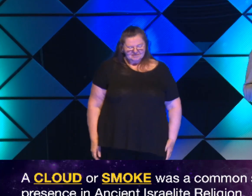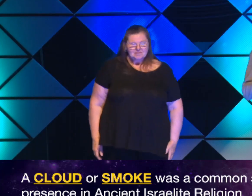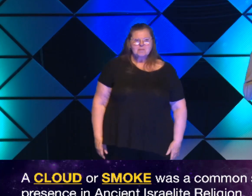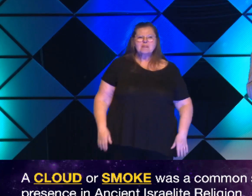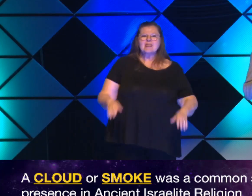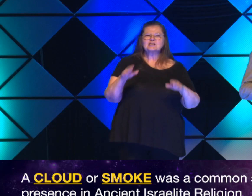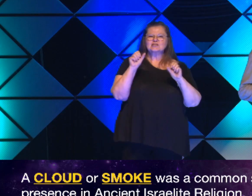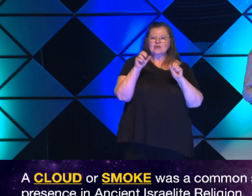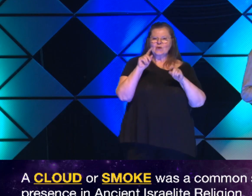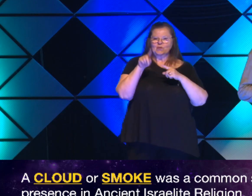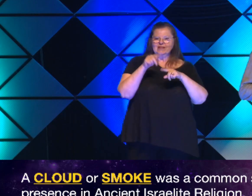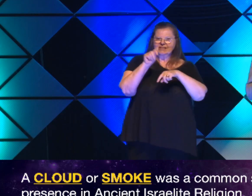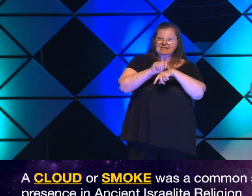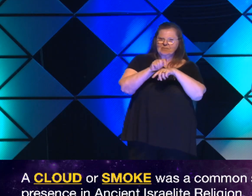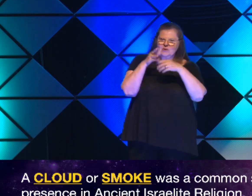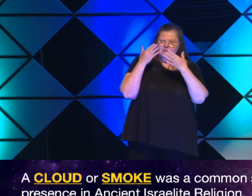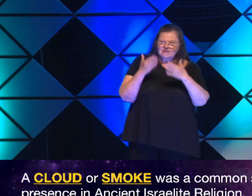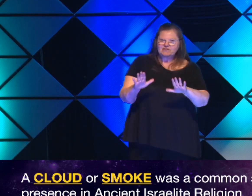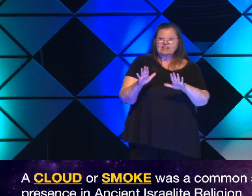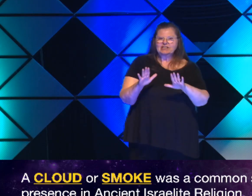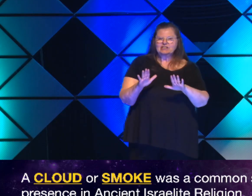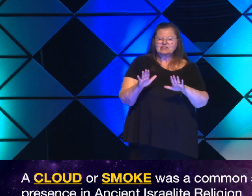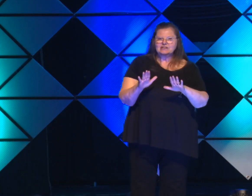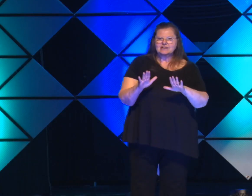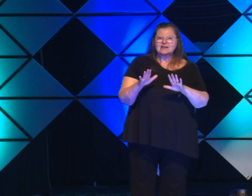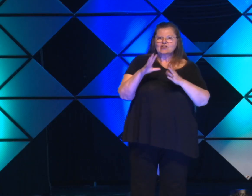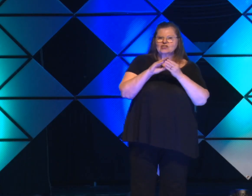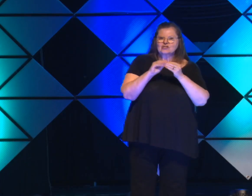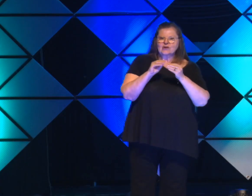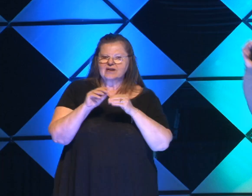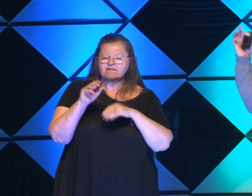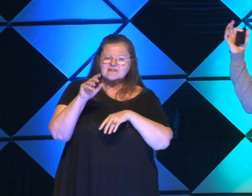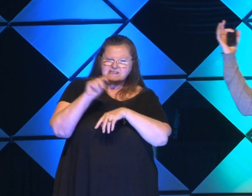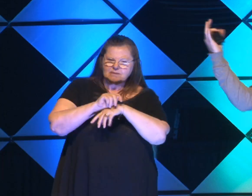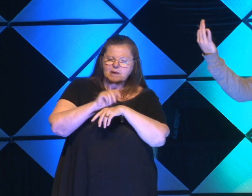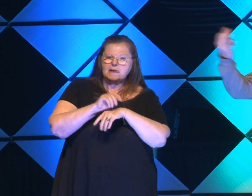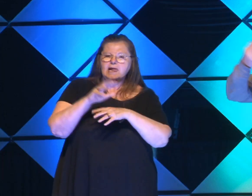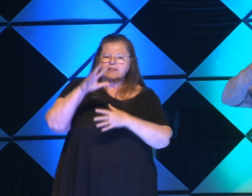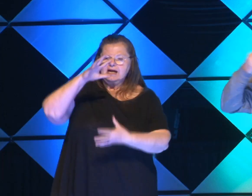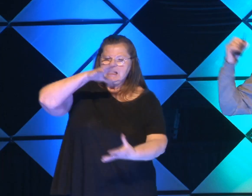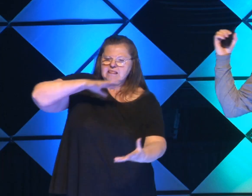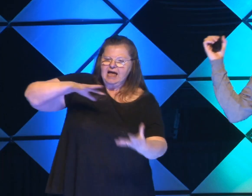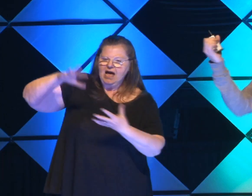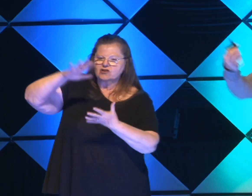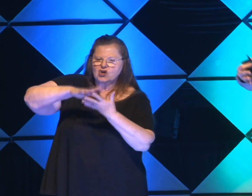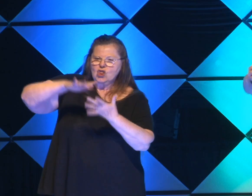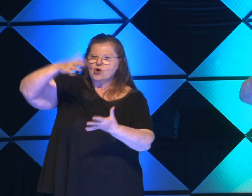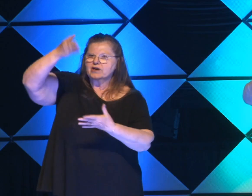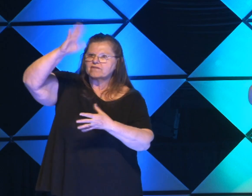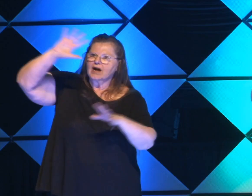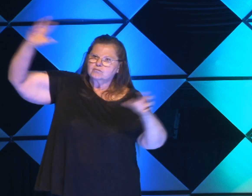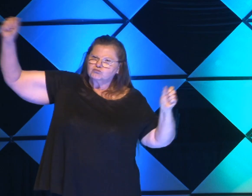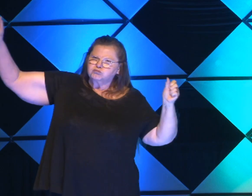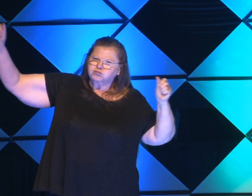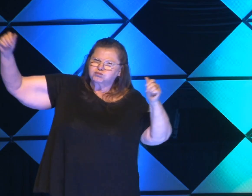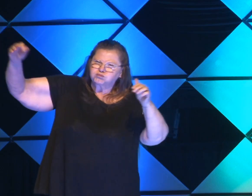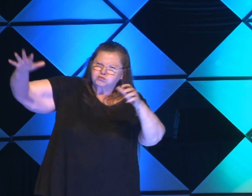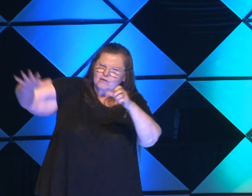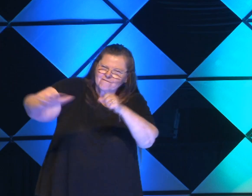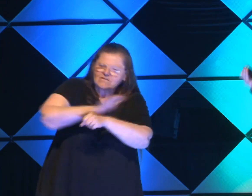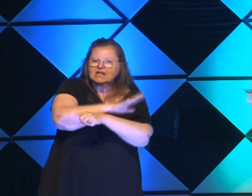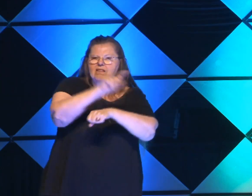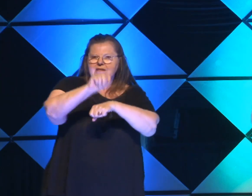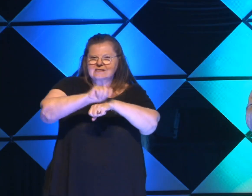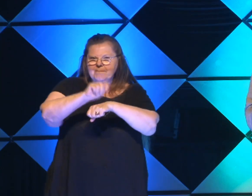So listen, when the temple was finished, the story of Solomon's temple, the story says that a cloud of the glory of God filled the temple. We know that